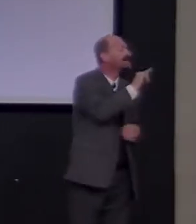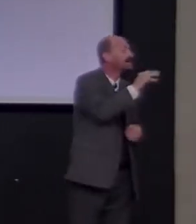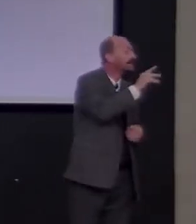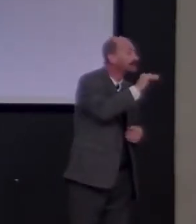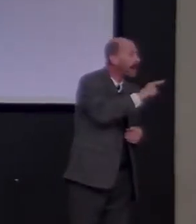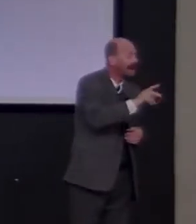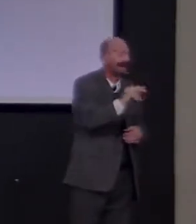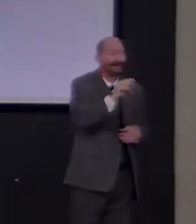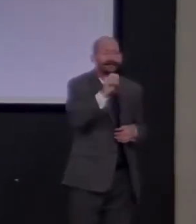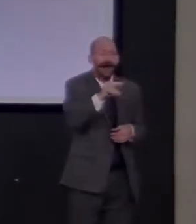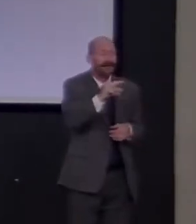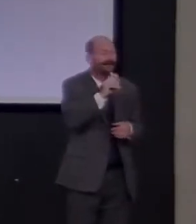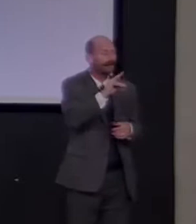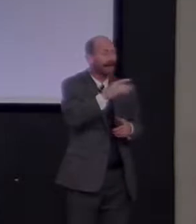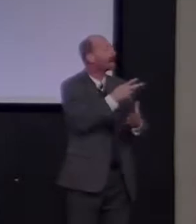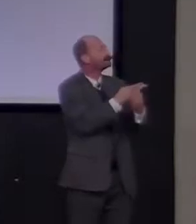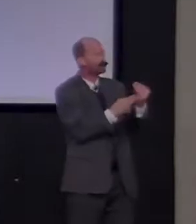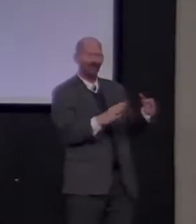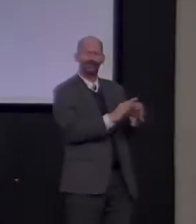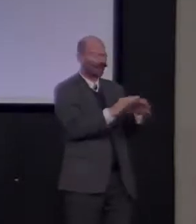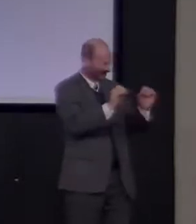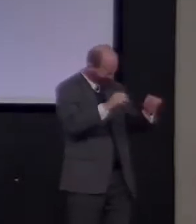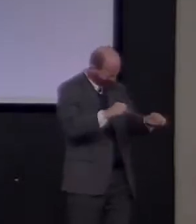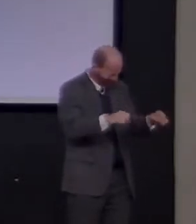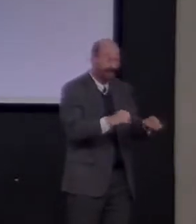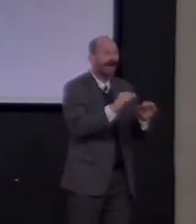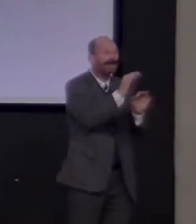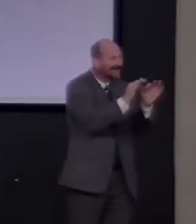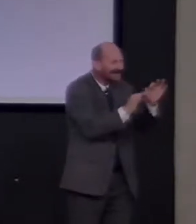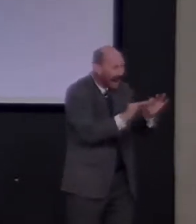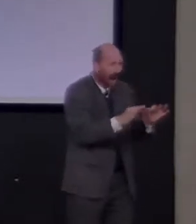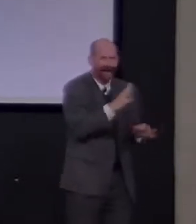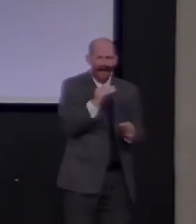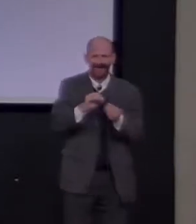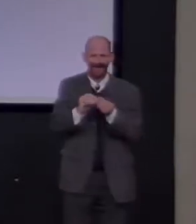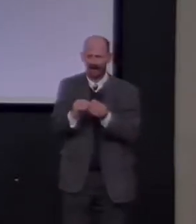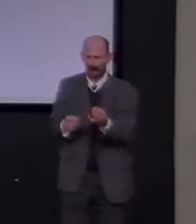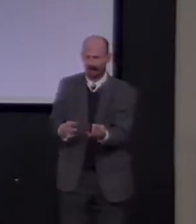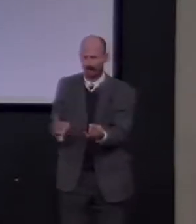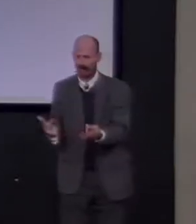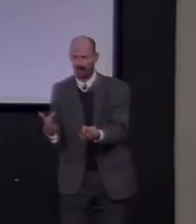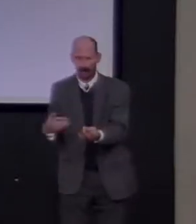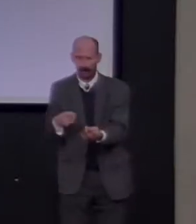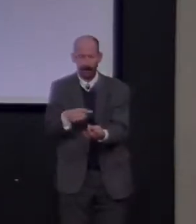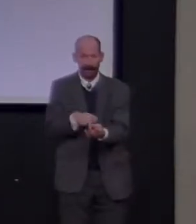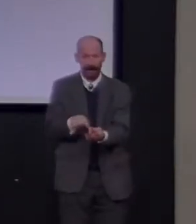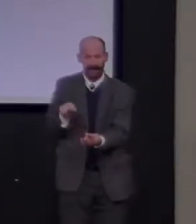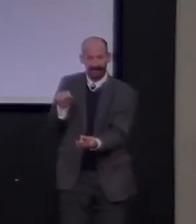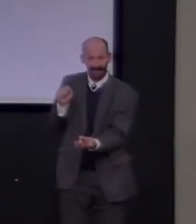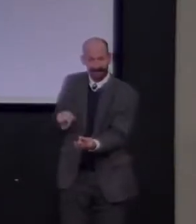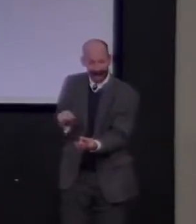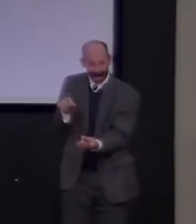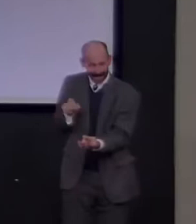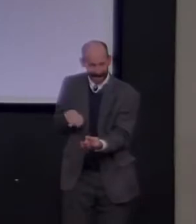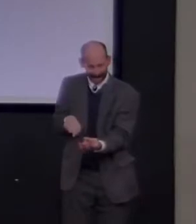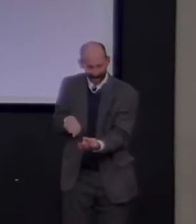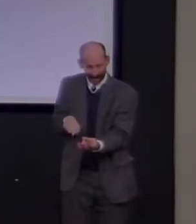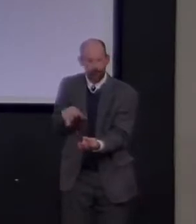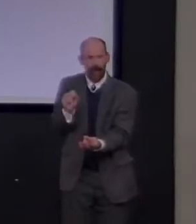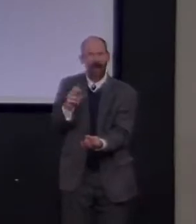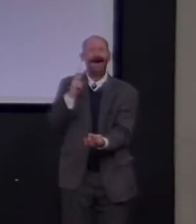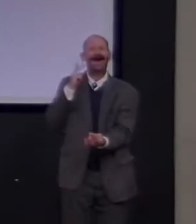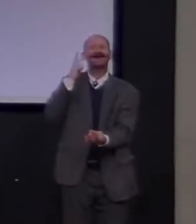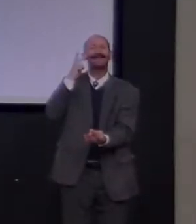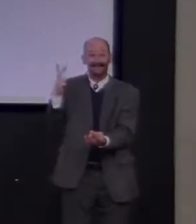that is the dot version and the digit version, it was only the symbolic version of the test that accounted for unique variance